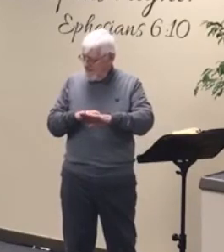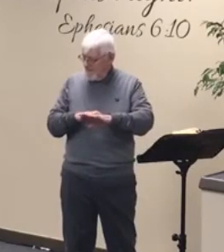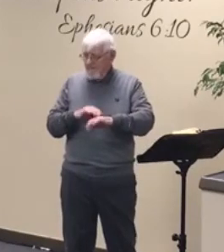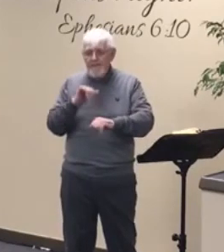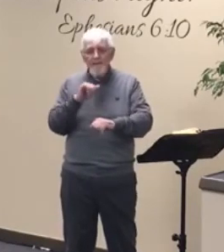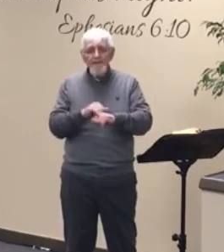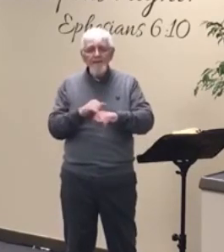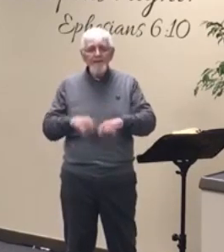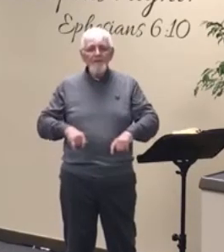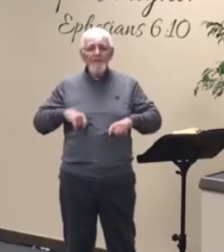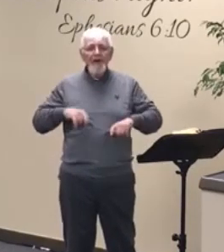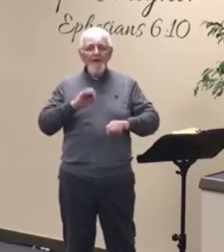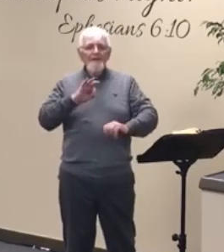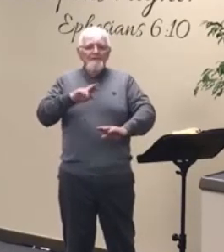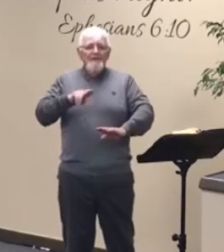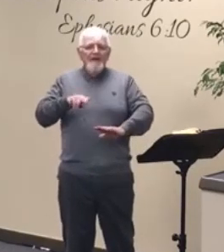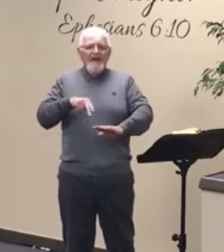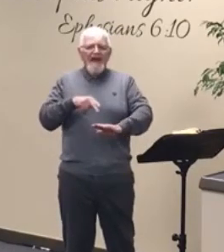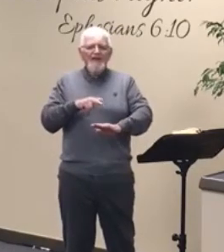pride of nationality.